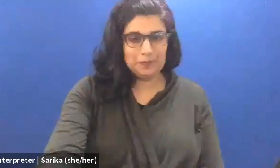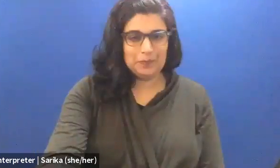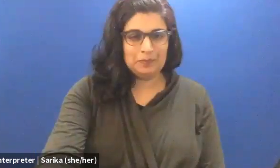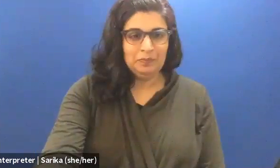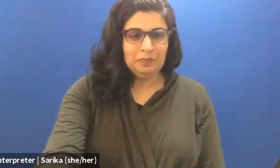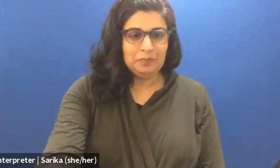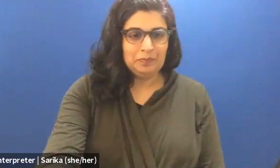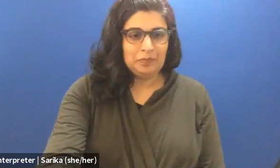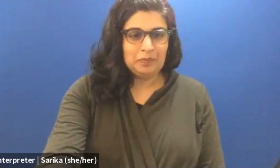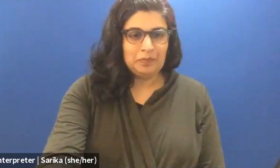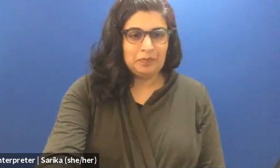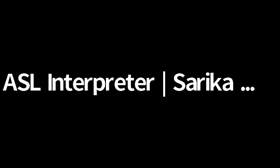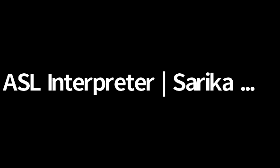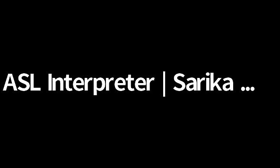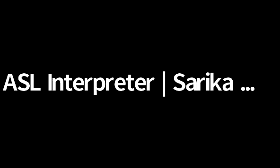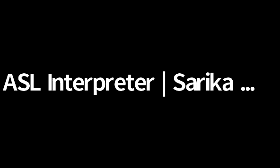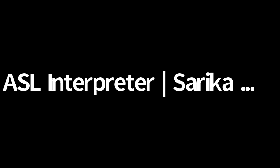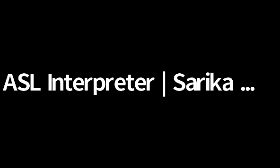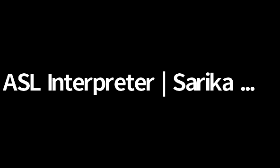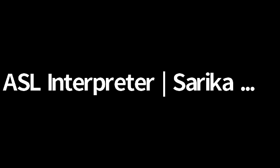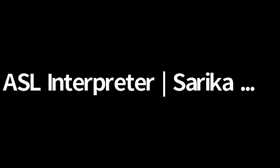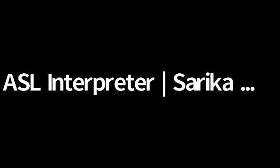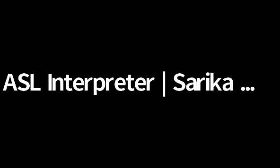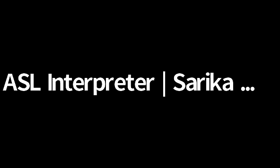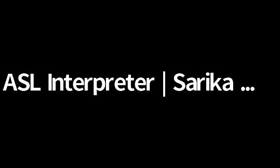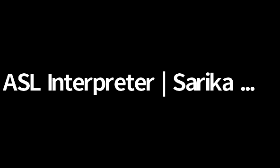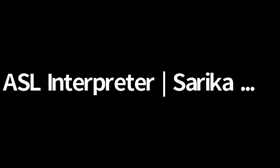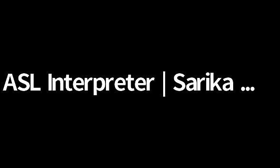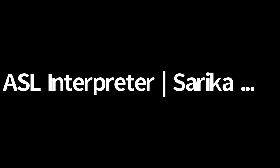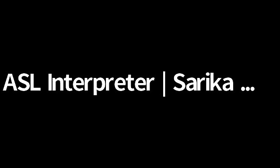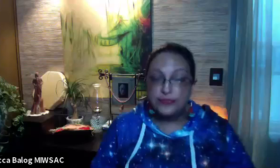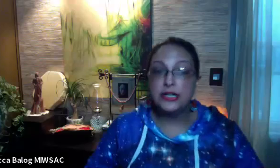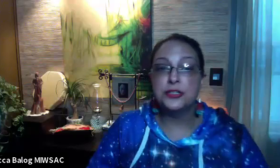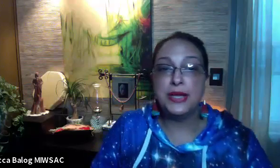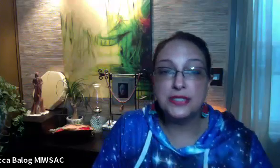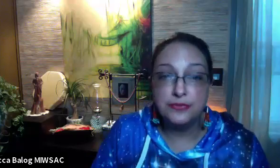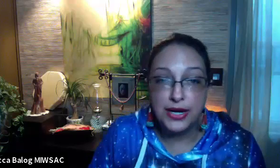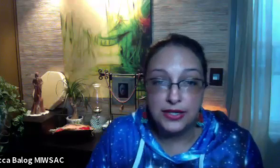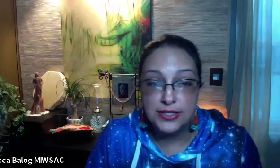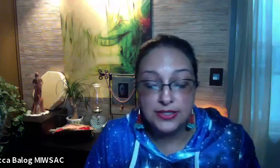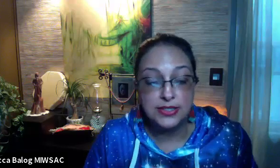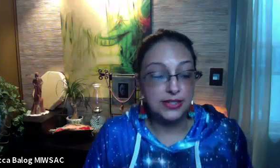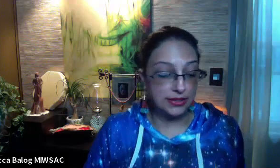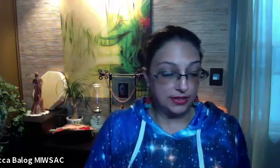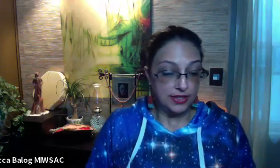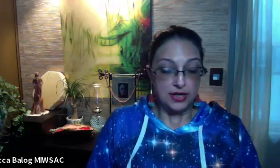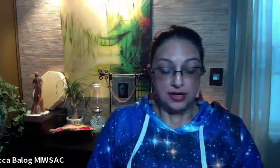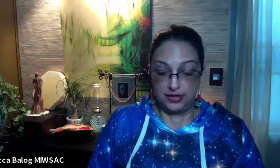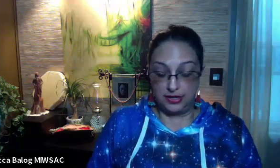Yeah, that's really true. It does show up. It shows up in child welfare, domestic violence,